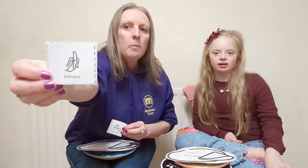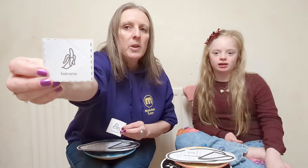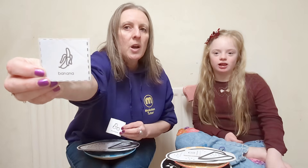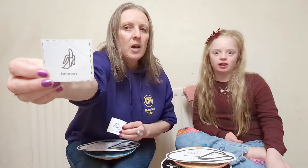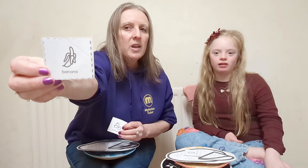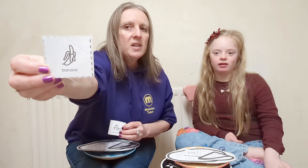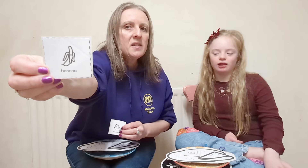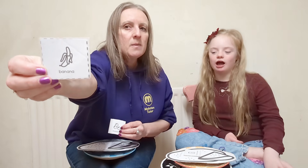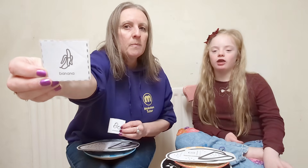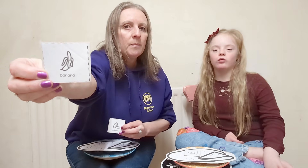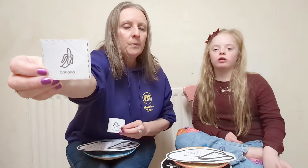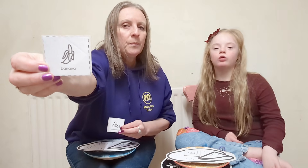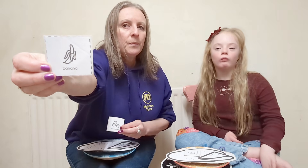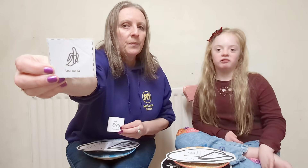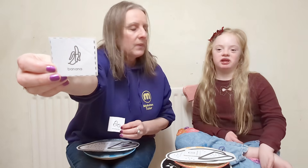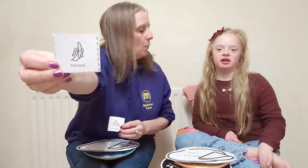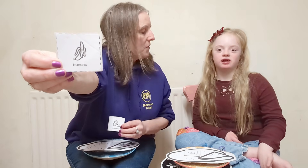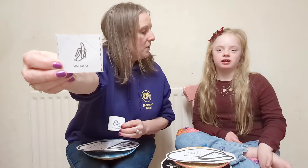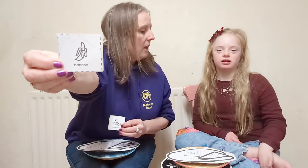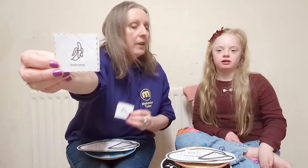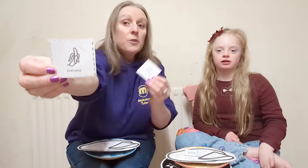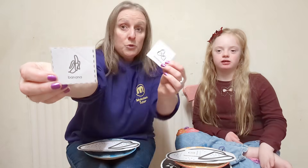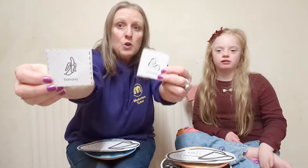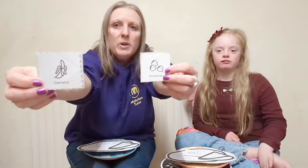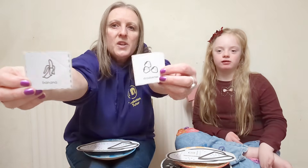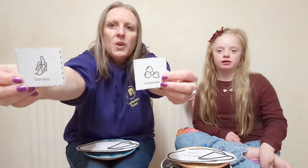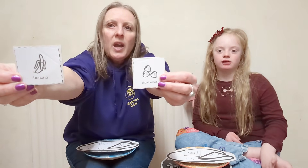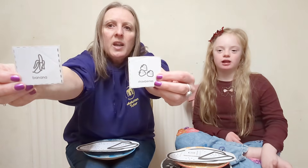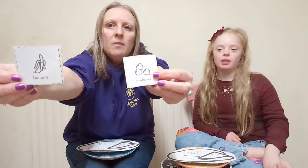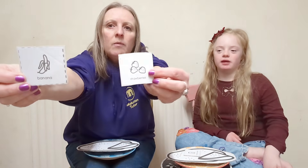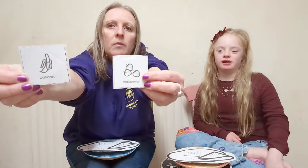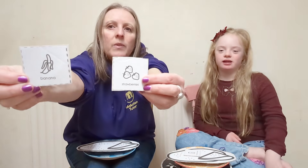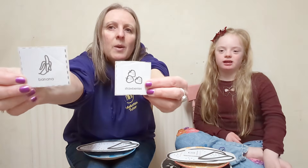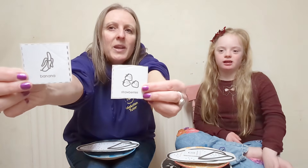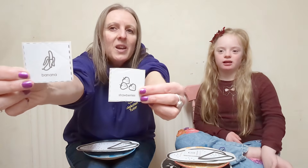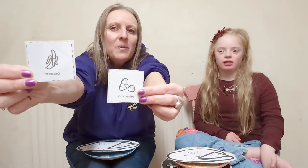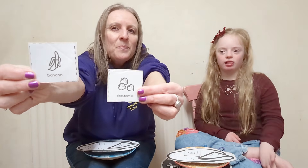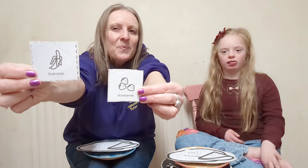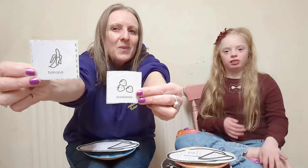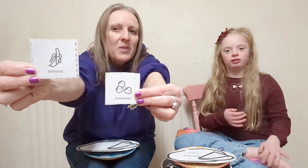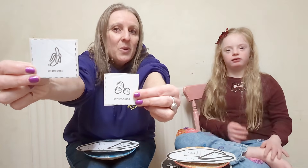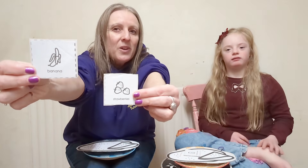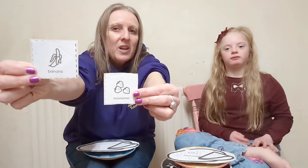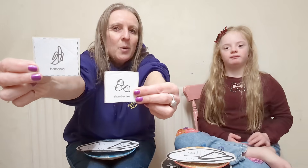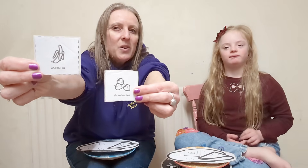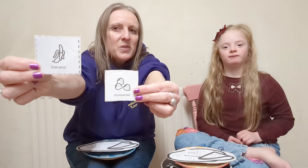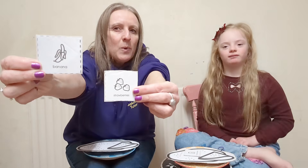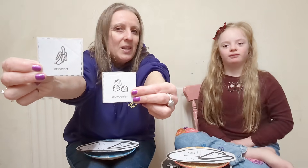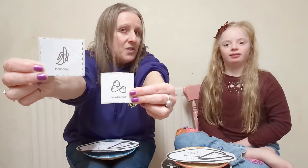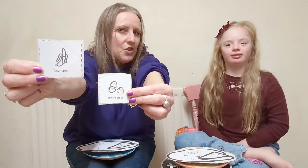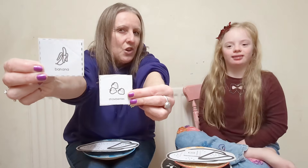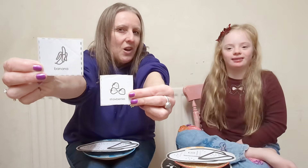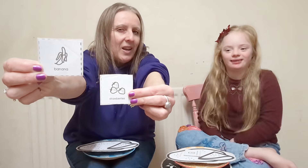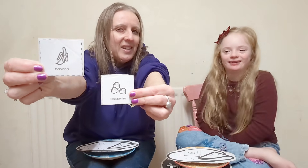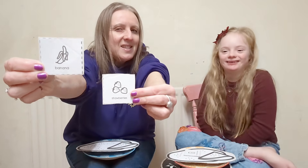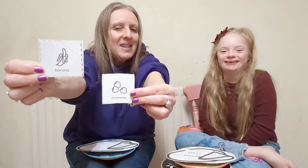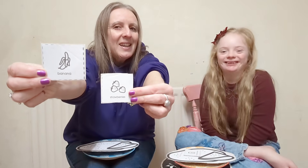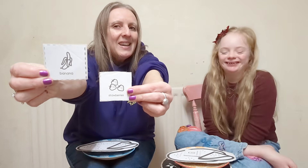bananas I chose strawberries. and some strawberries. Okay, Perfect. there we go. those are going to go on as well as the chocolate.